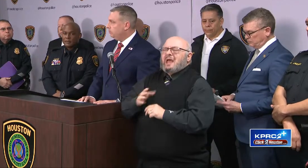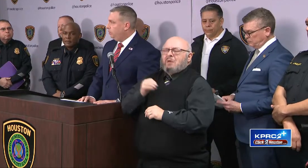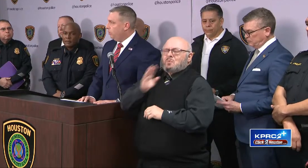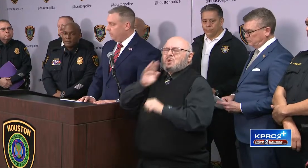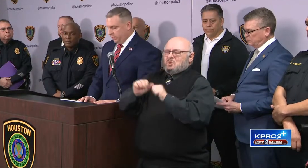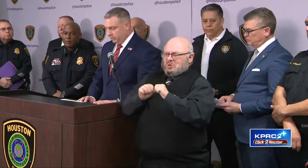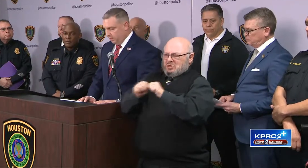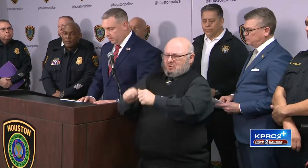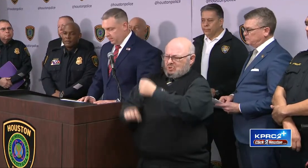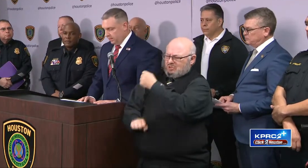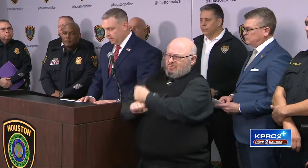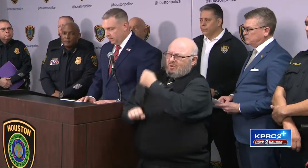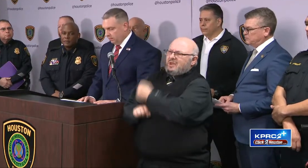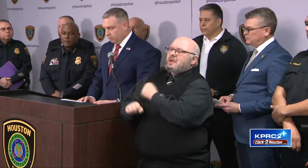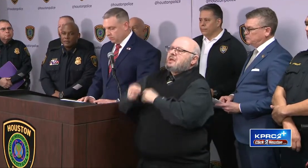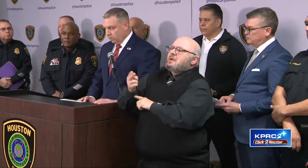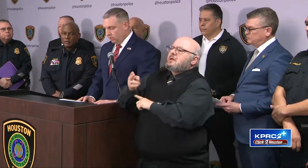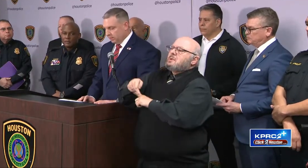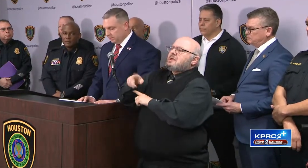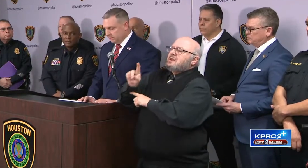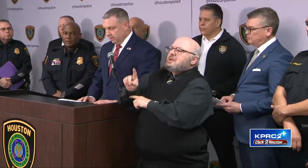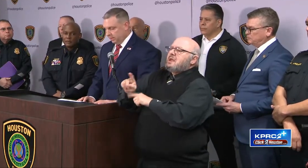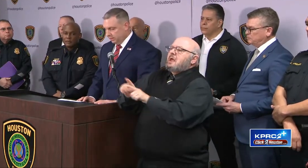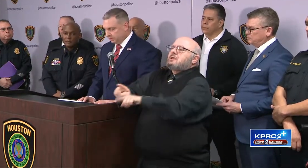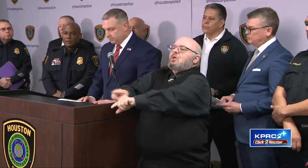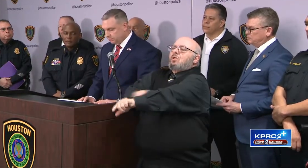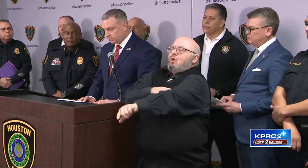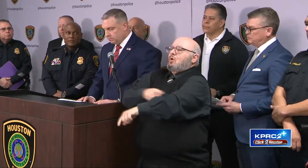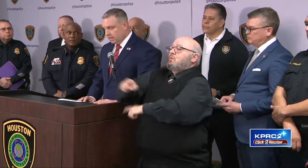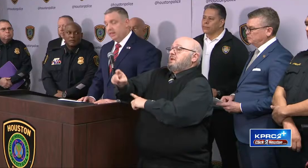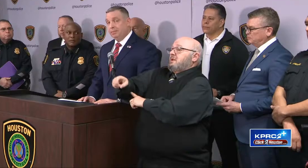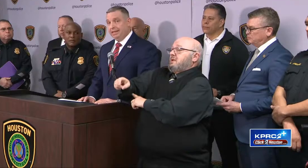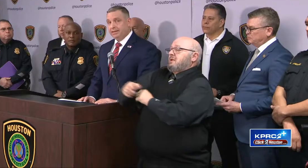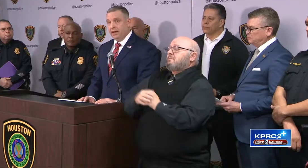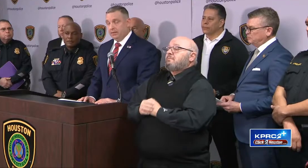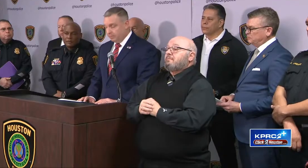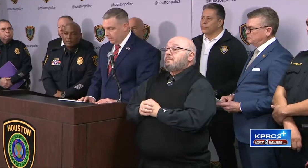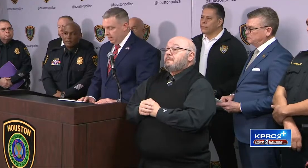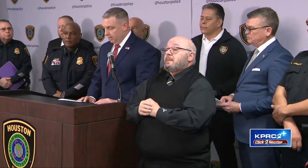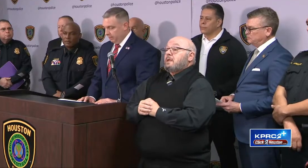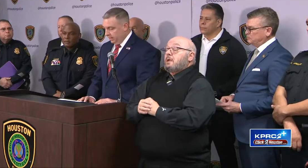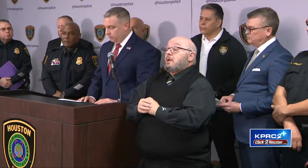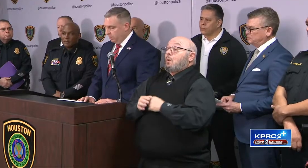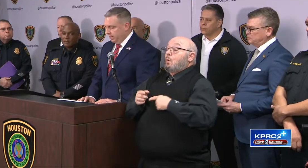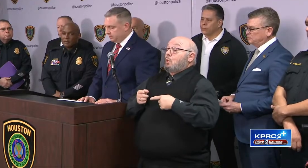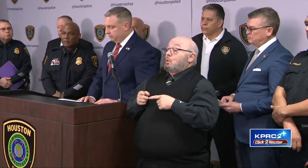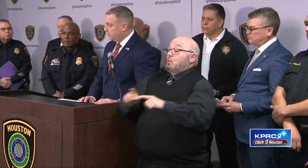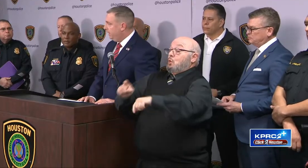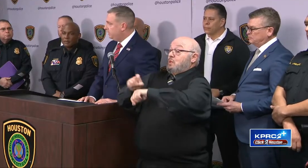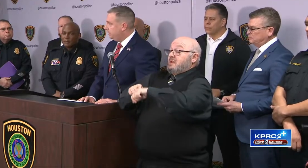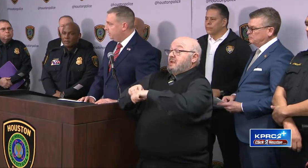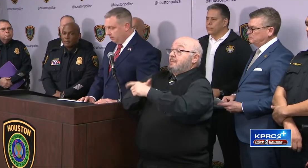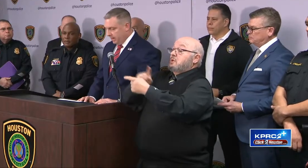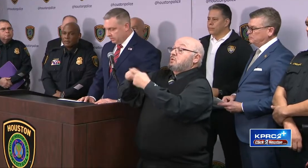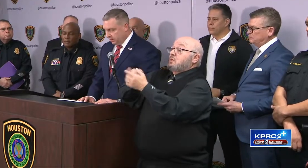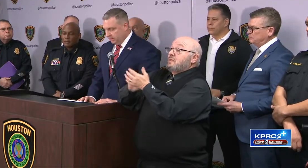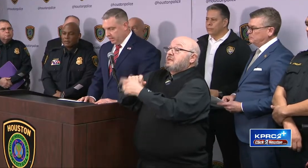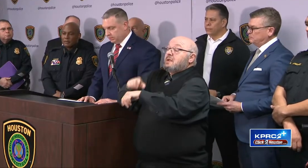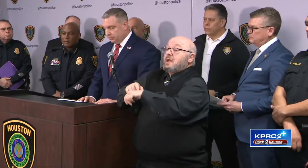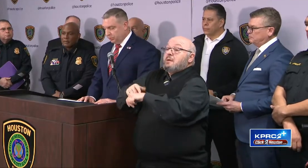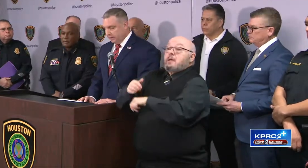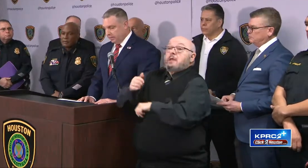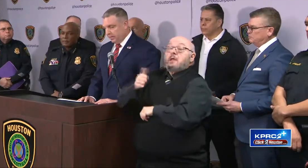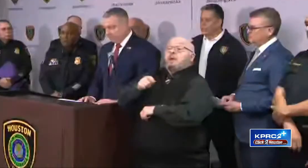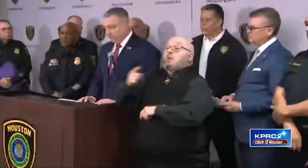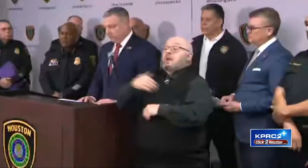to support HPD for as long as it's needed. In the meantime, if anyone has information about